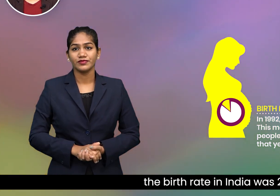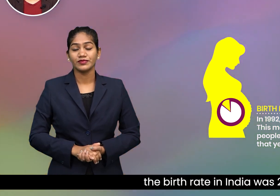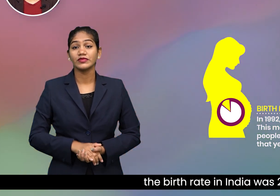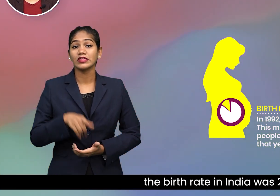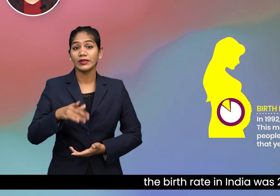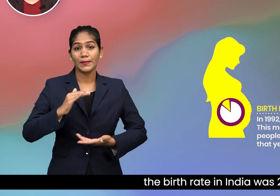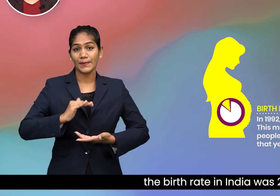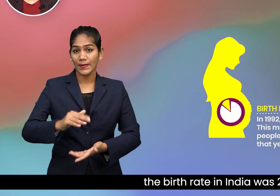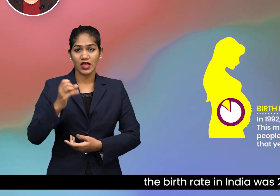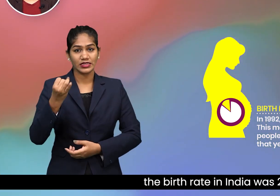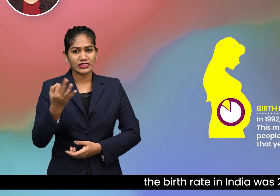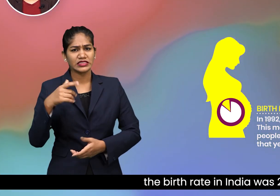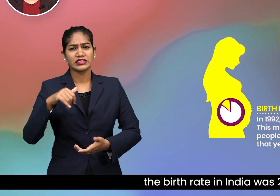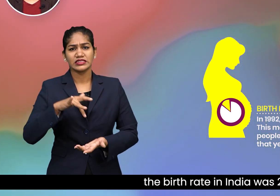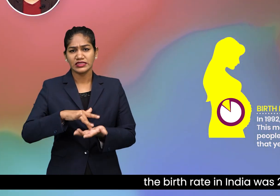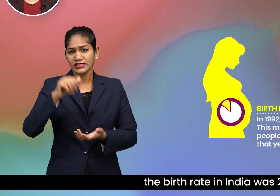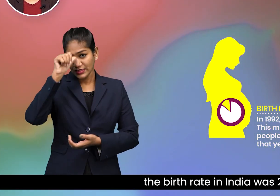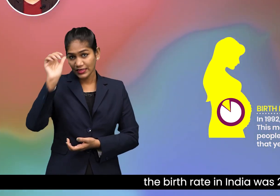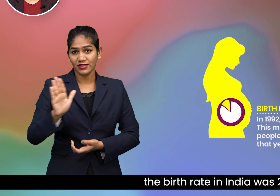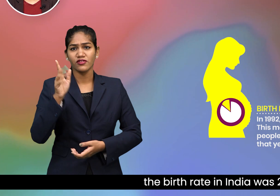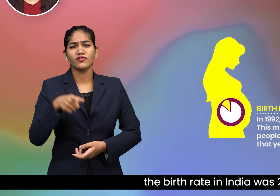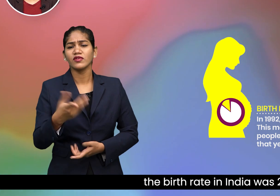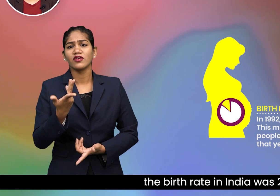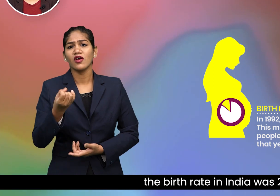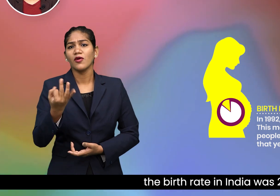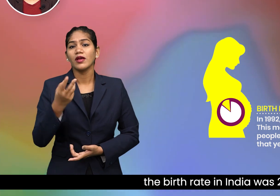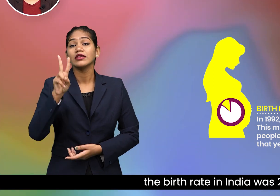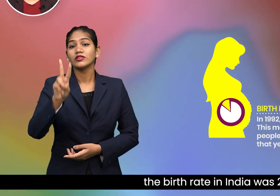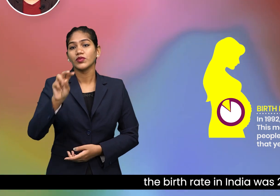the birth rate in India was 29.